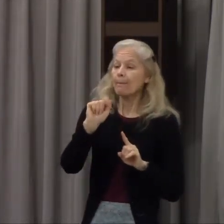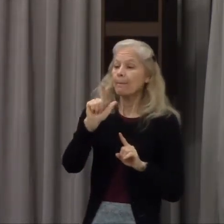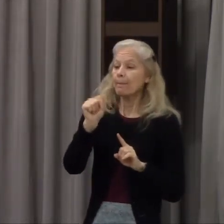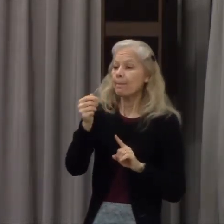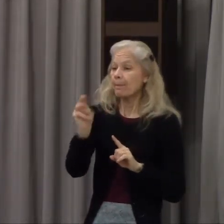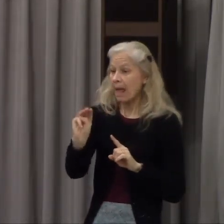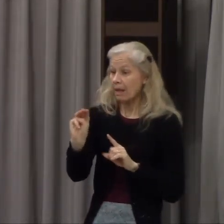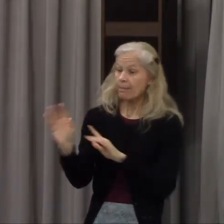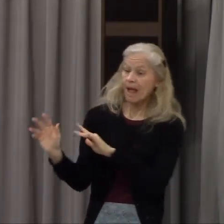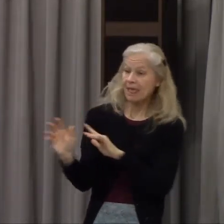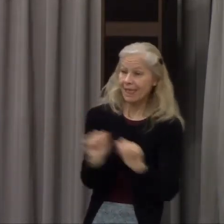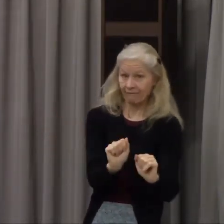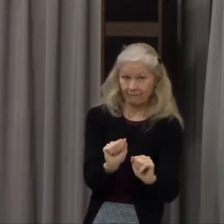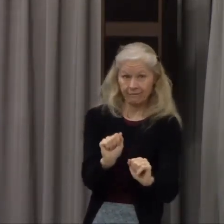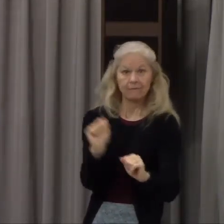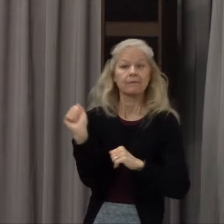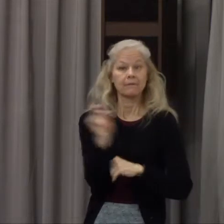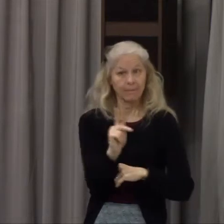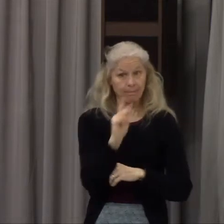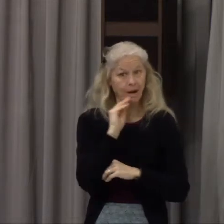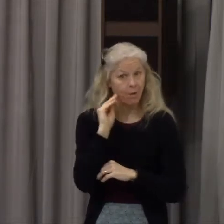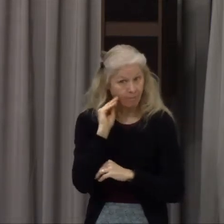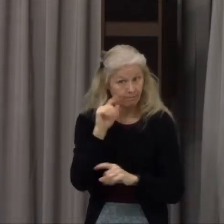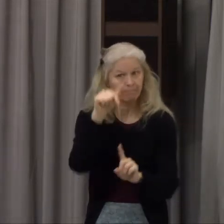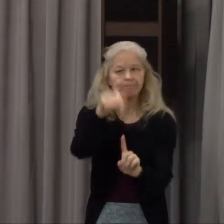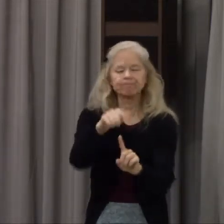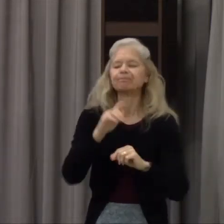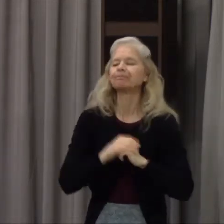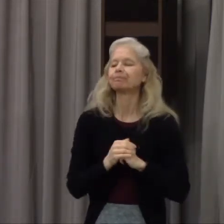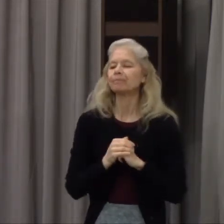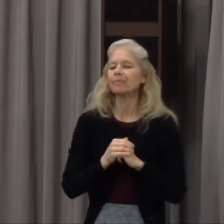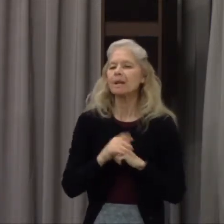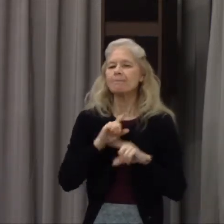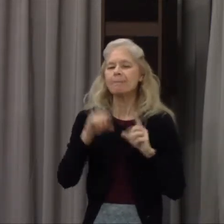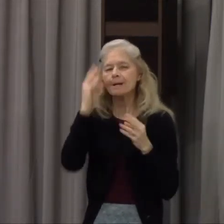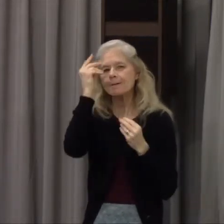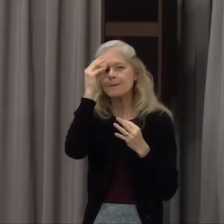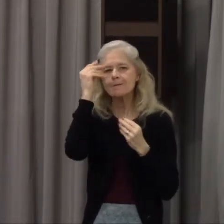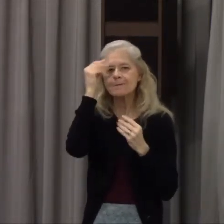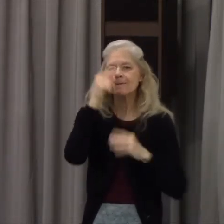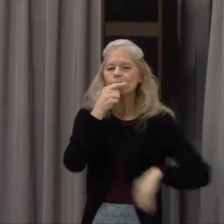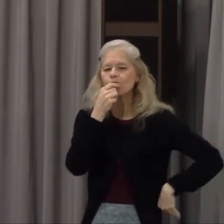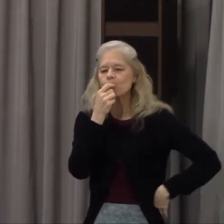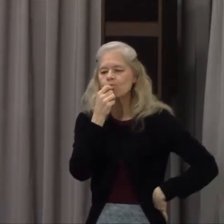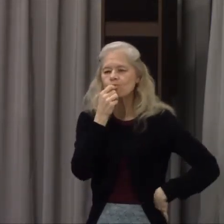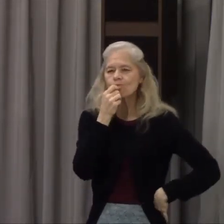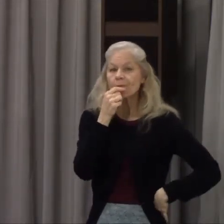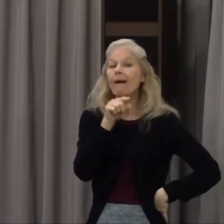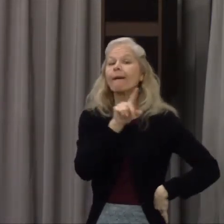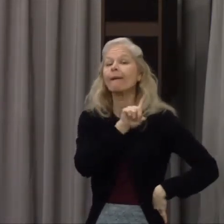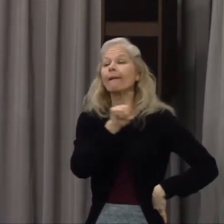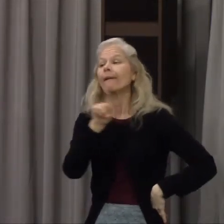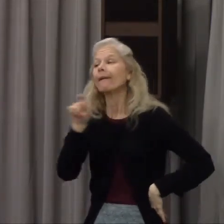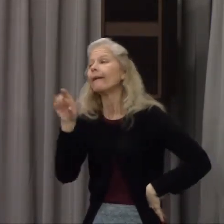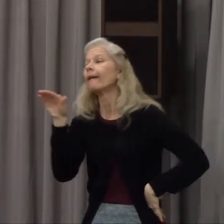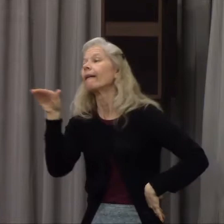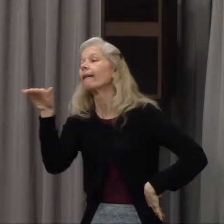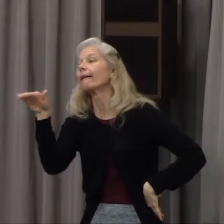gods, and the people did eat and bow down to their gods. Israel joined himself unto Baal